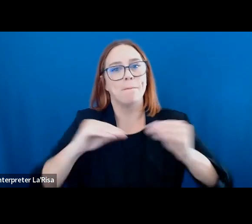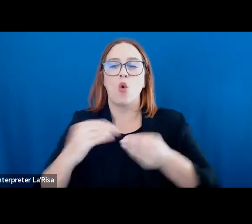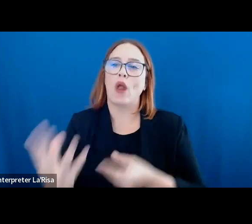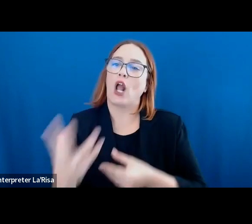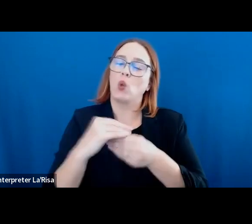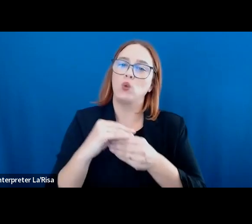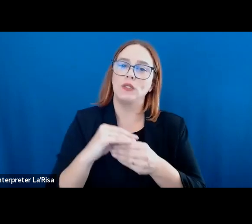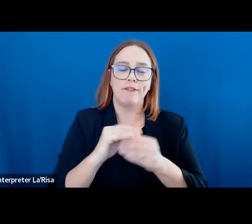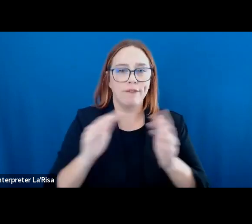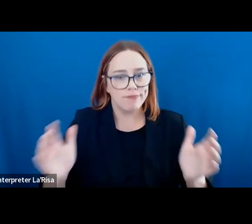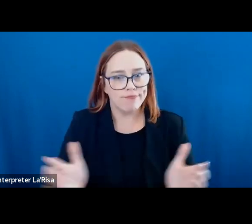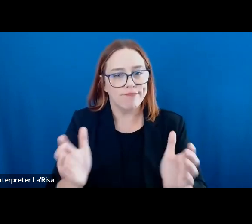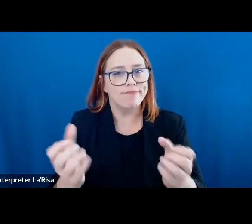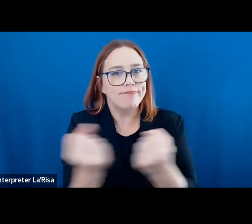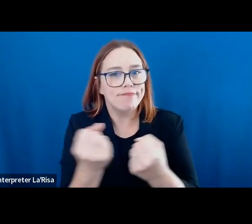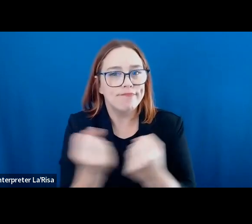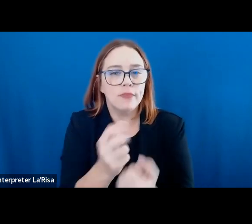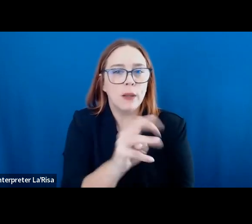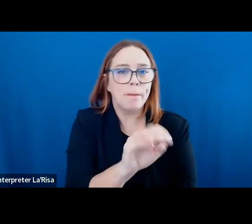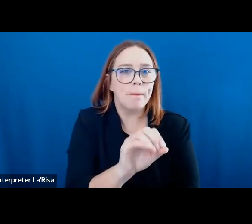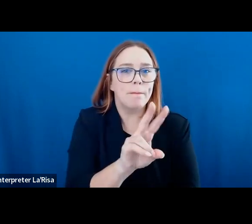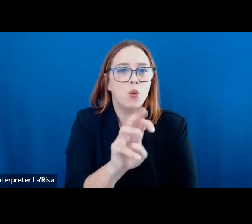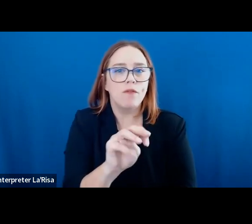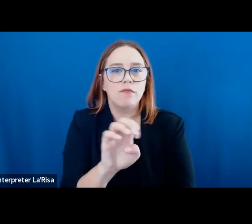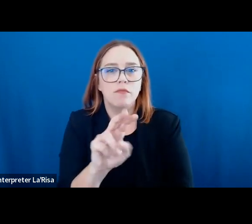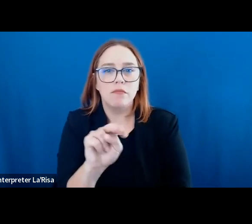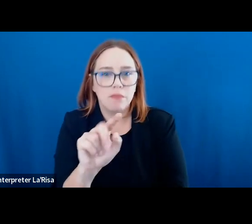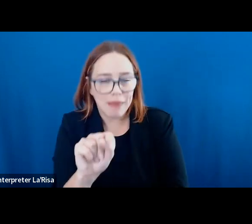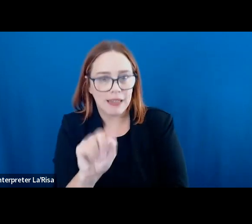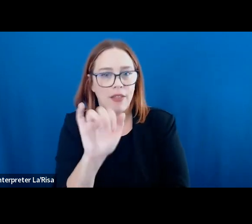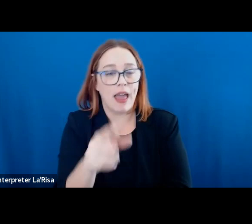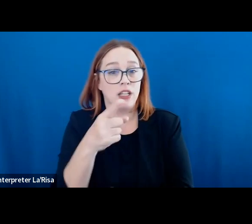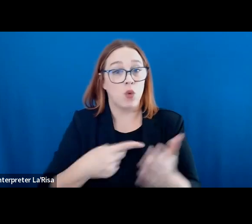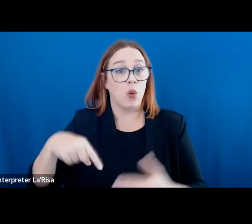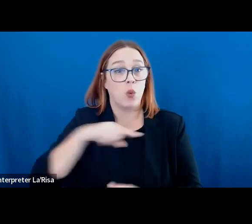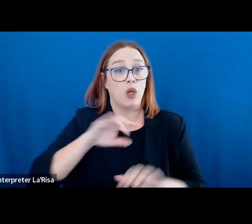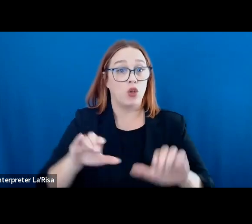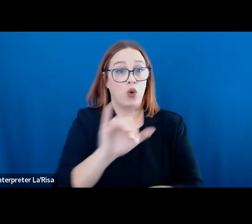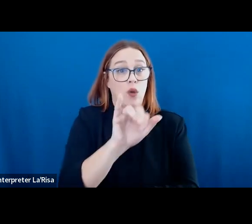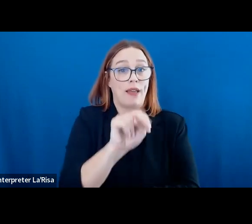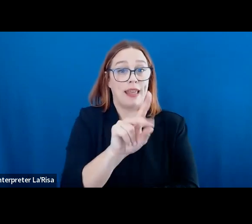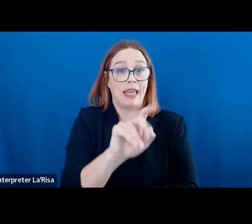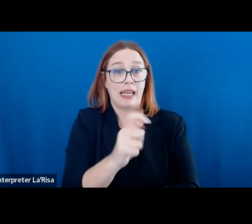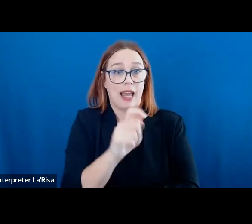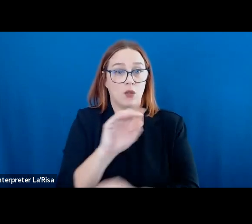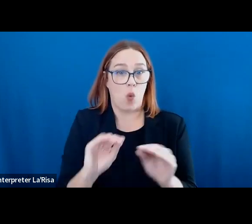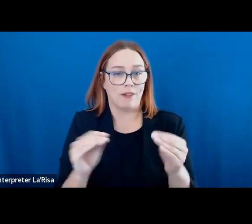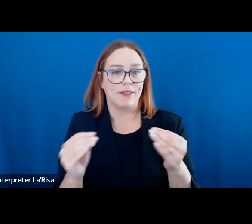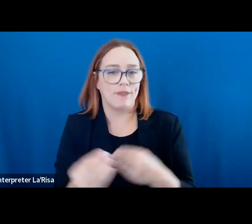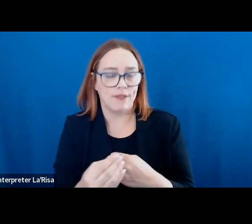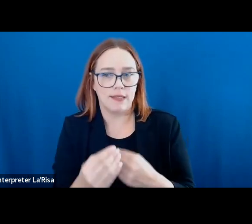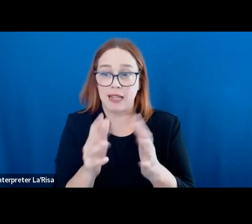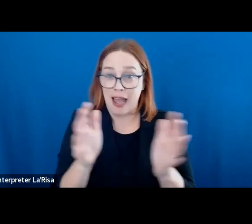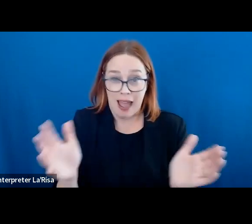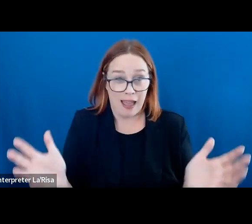movement. And that's one of the things that we've been doing at the Index office. I encourage looking up what your